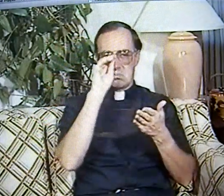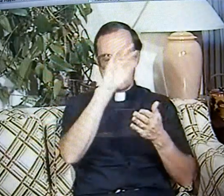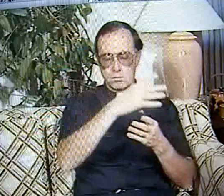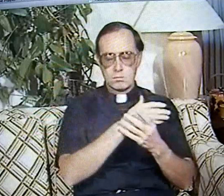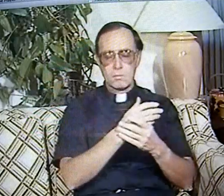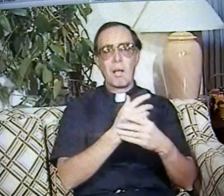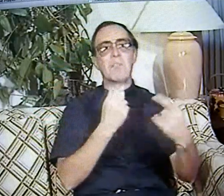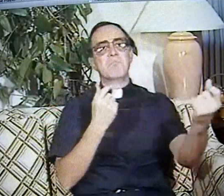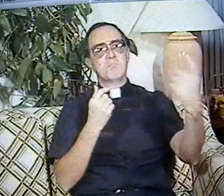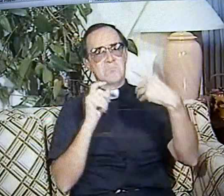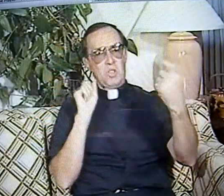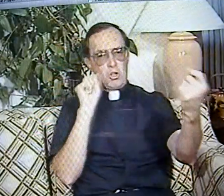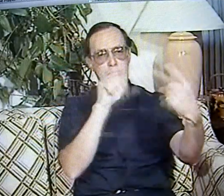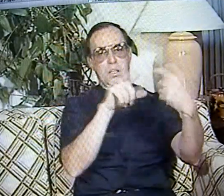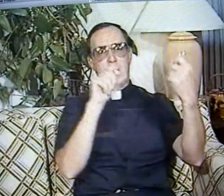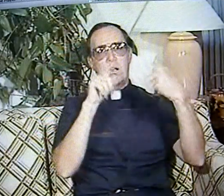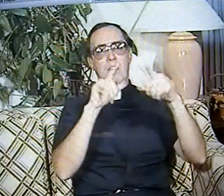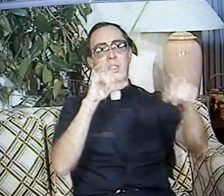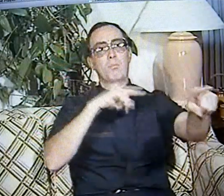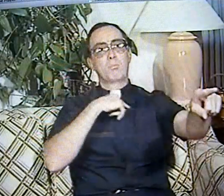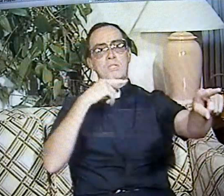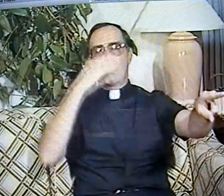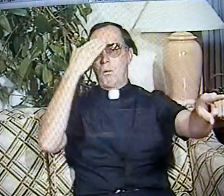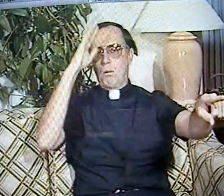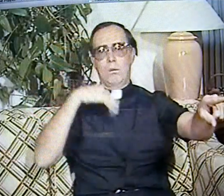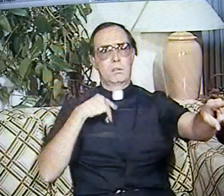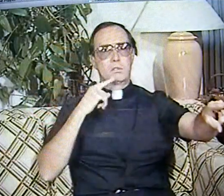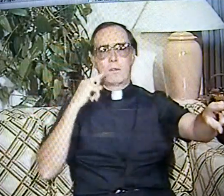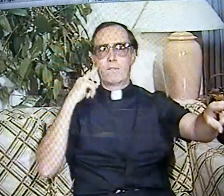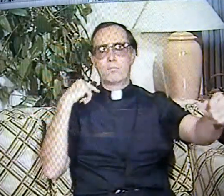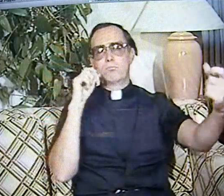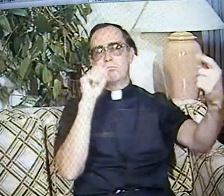I said I was just a normal high school student, and we began